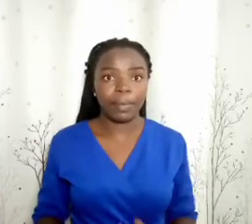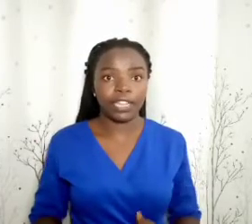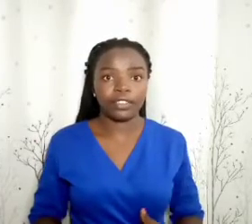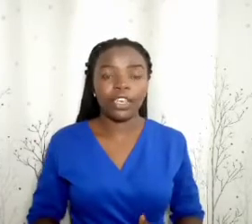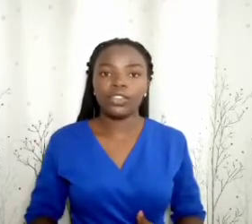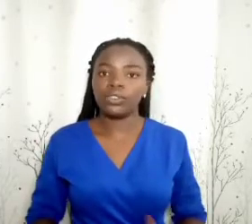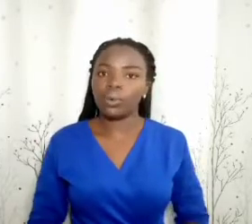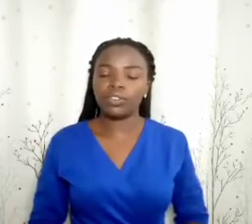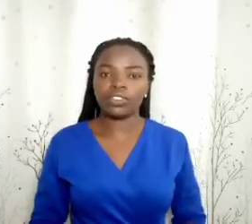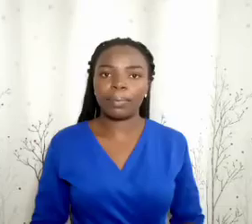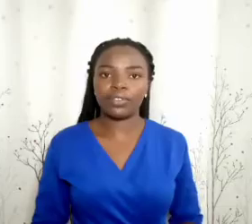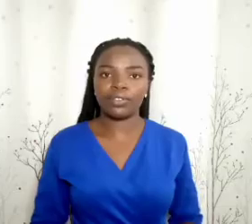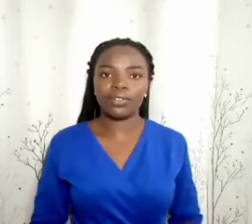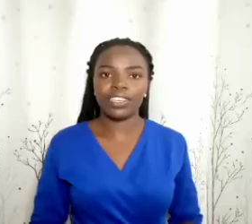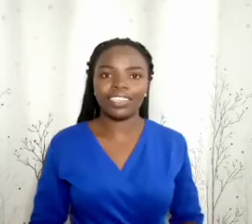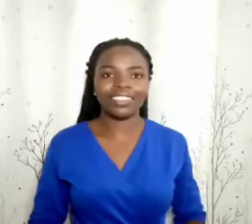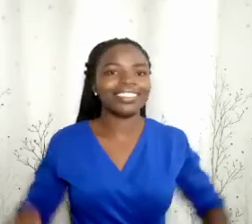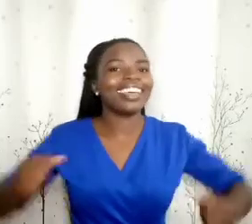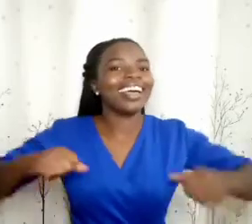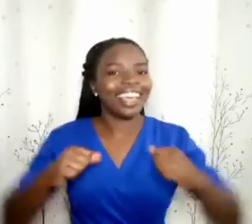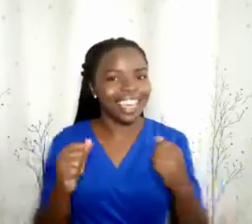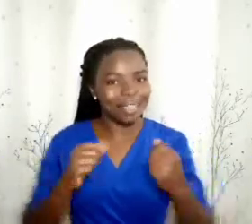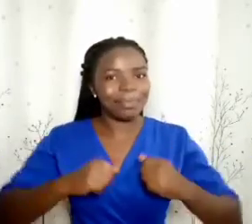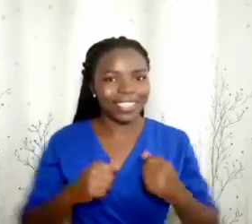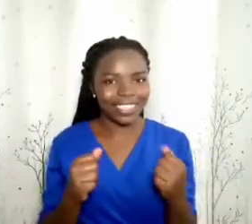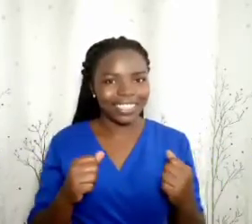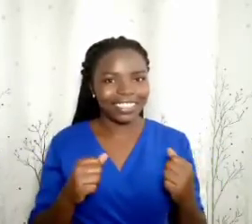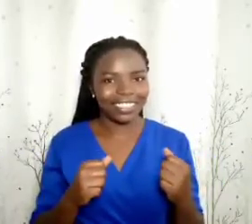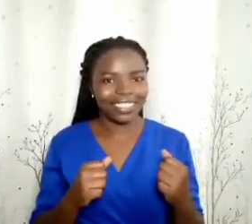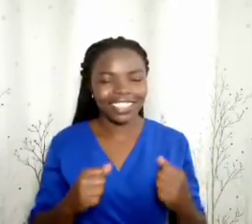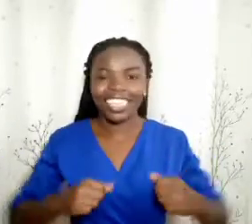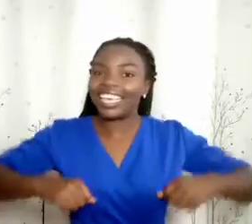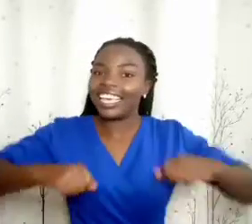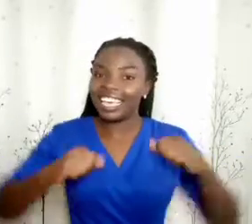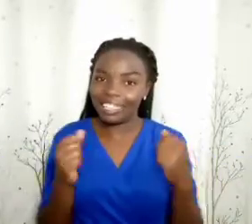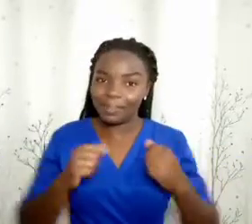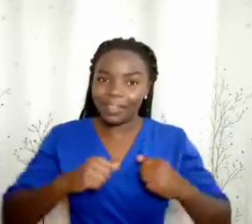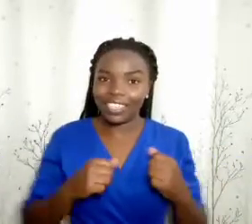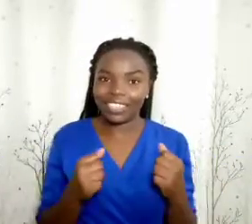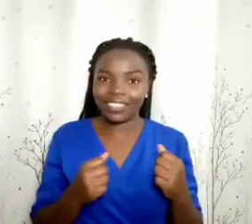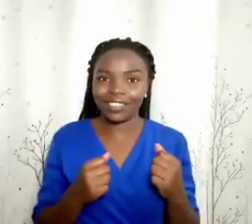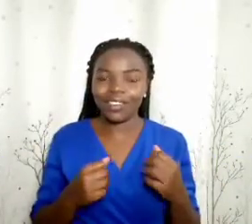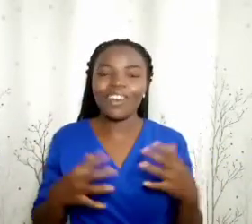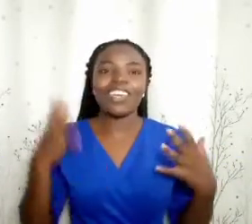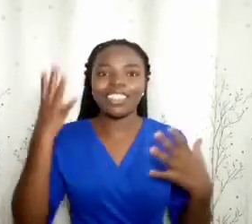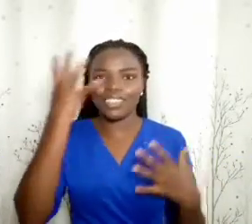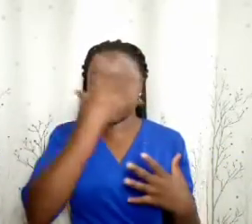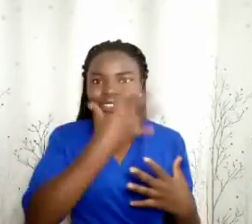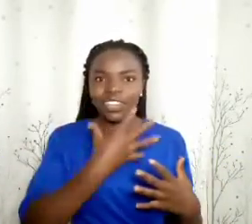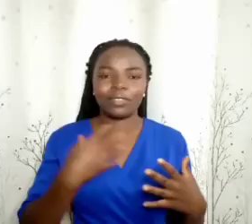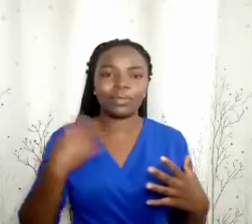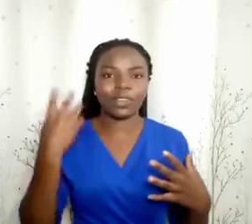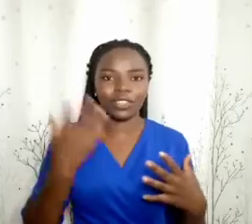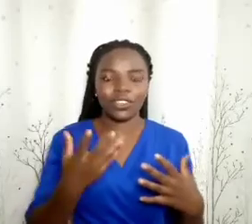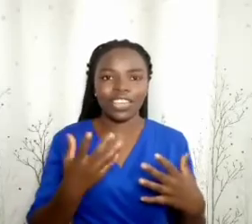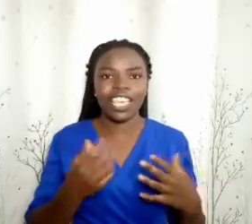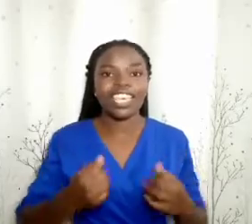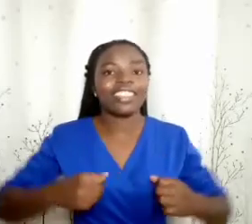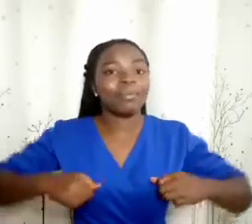happiness. So what you're supposed to do is happy, happy. So the facial expression, the